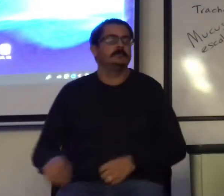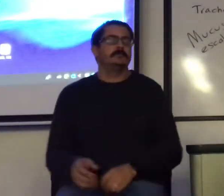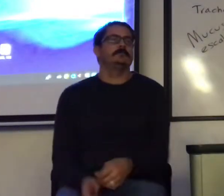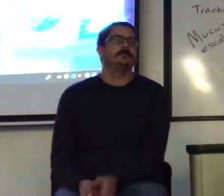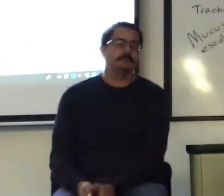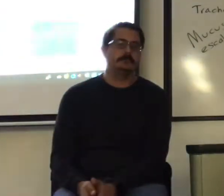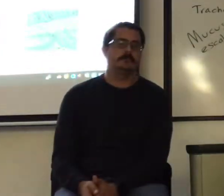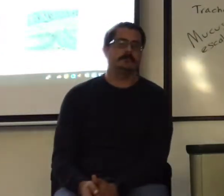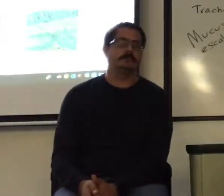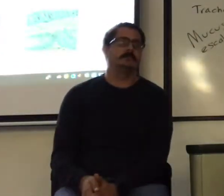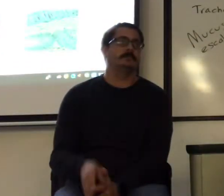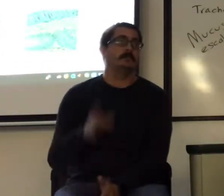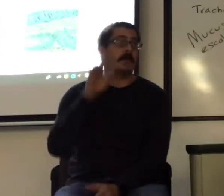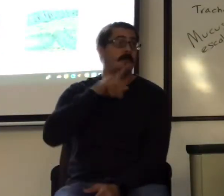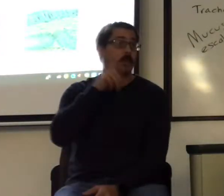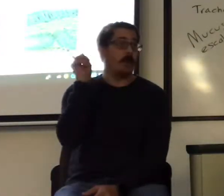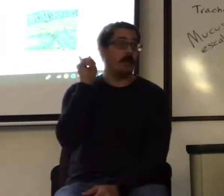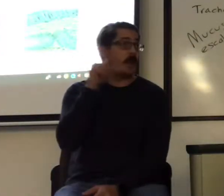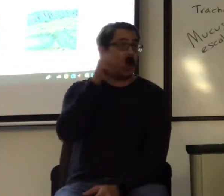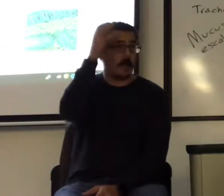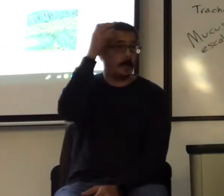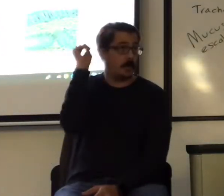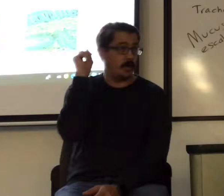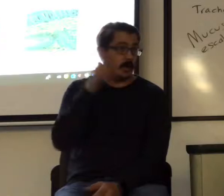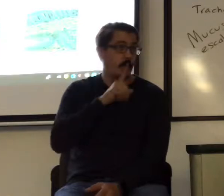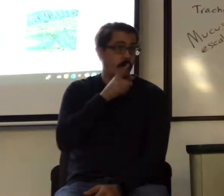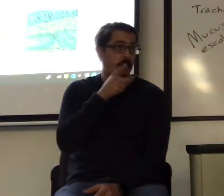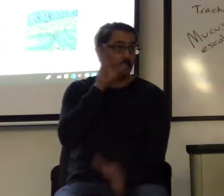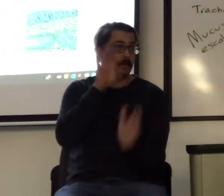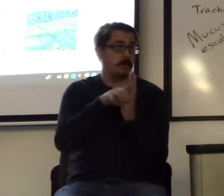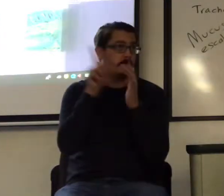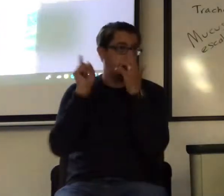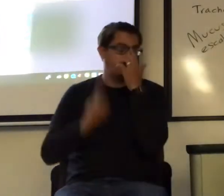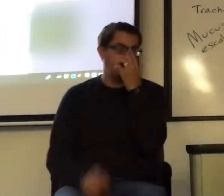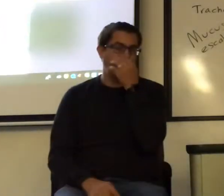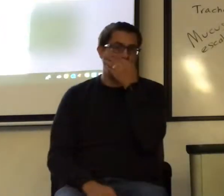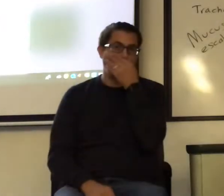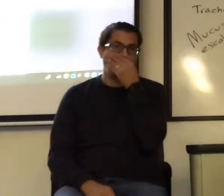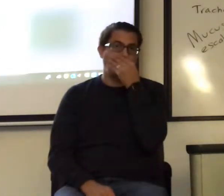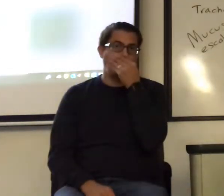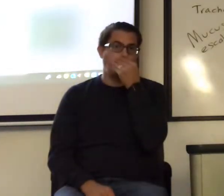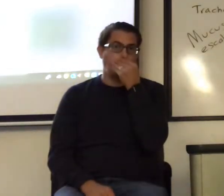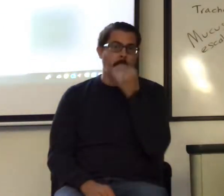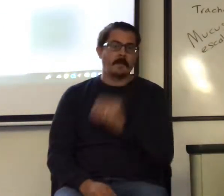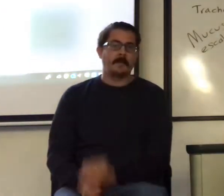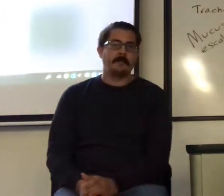Mucus escalator. That was for real. That wasn't a computer simulation or anything like that.